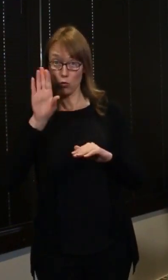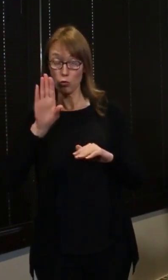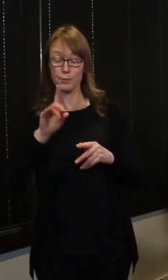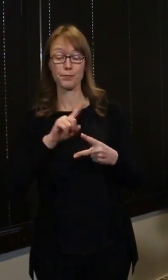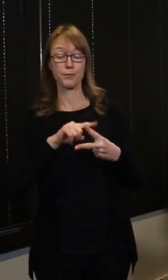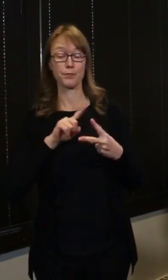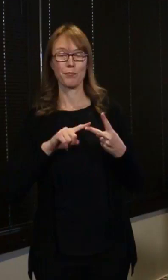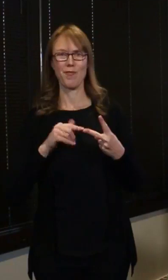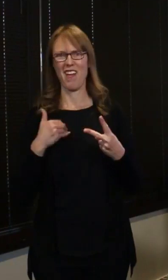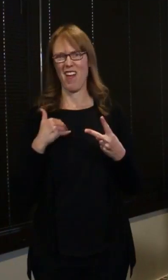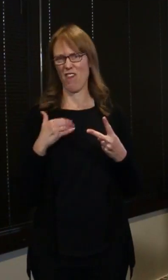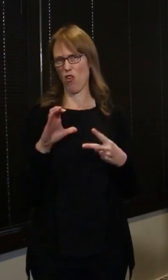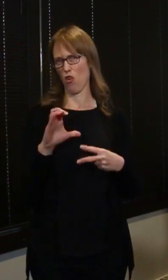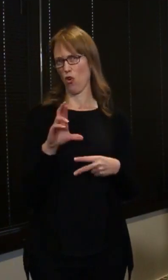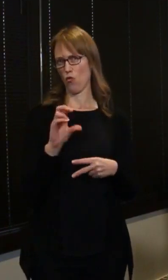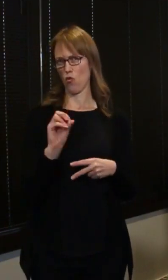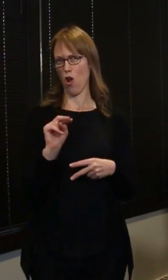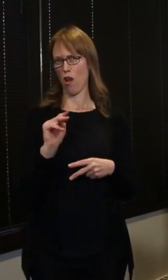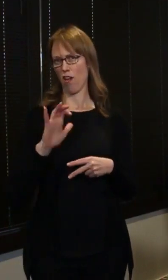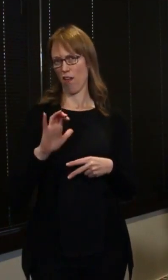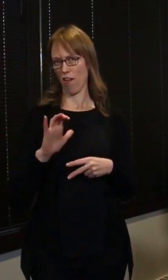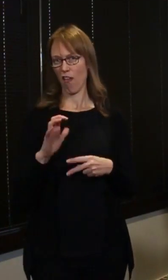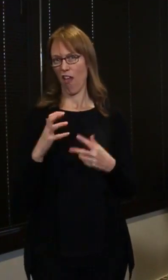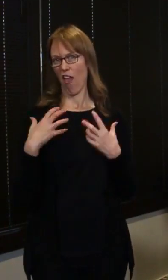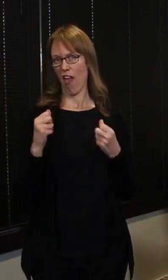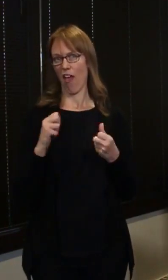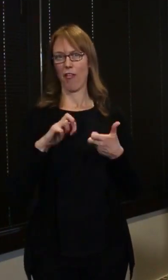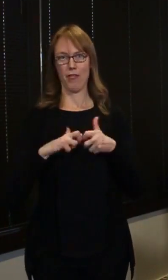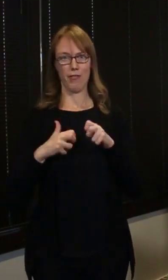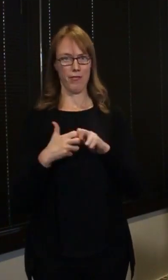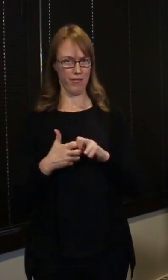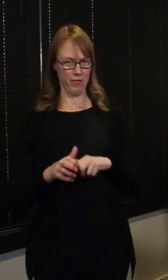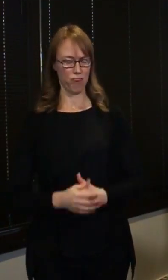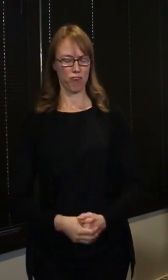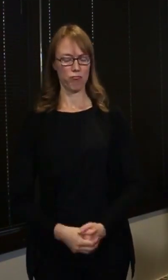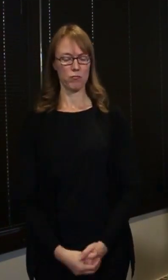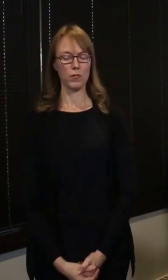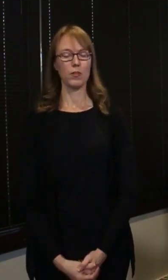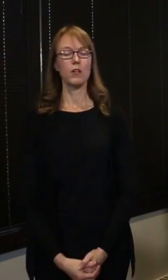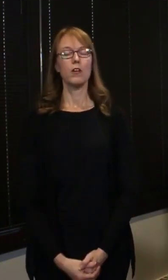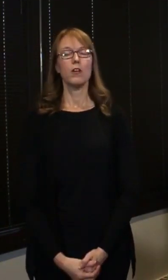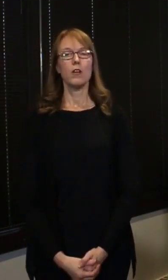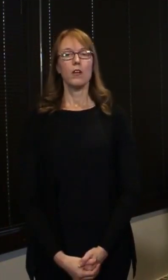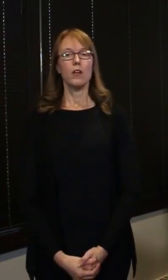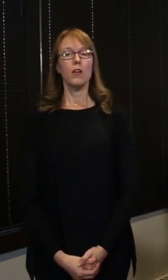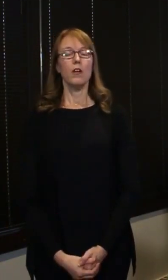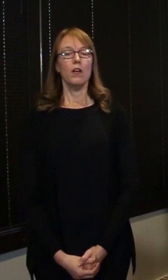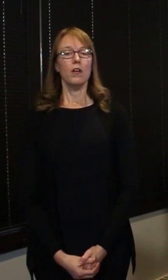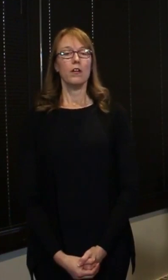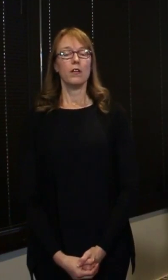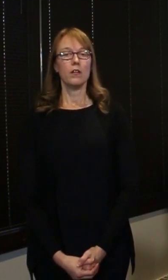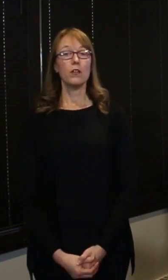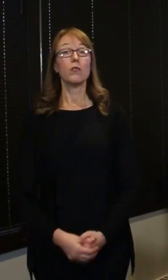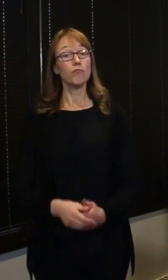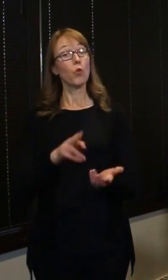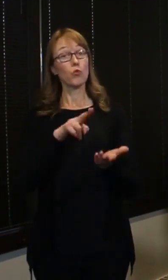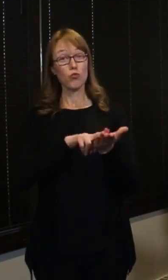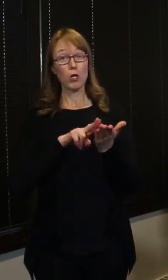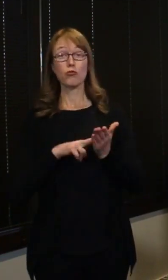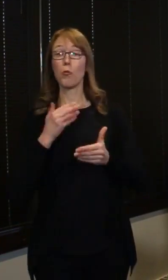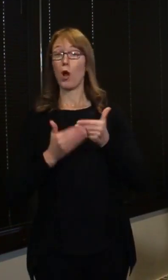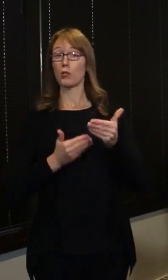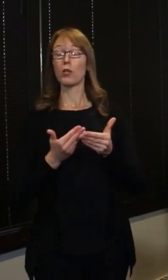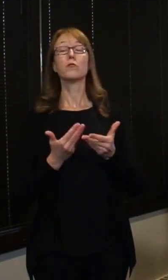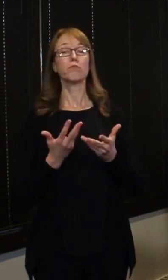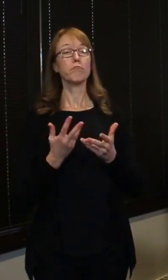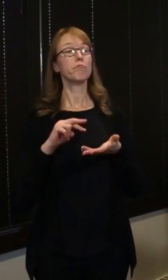those with chronic health care conditions. And so there should be some ability to check one of those conditions to make